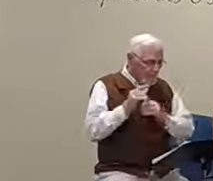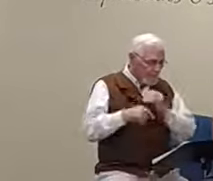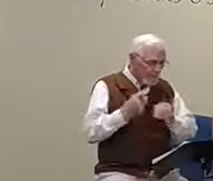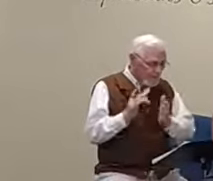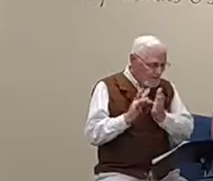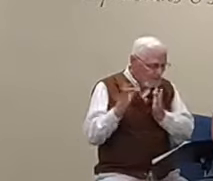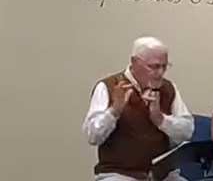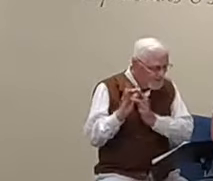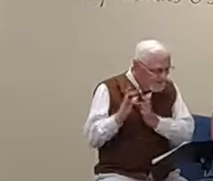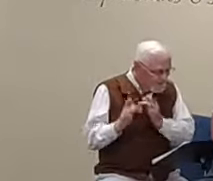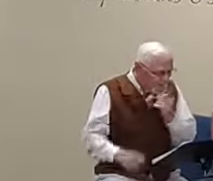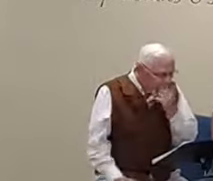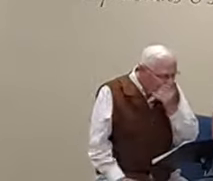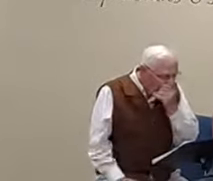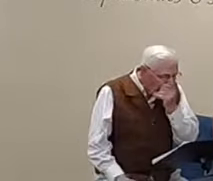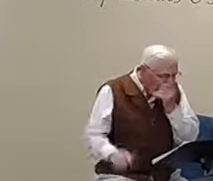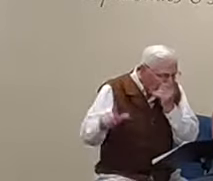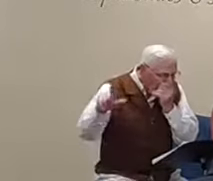326.